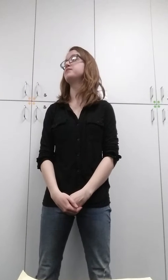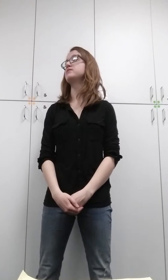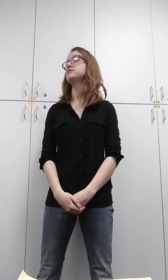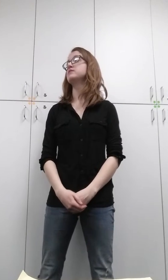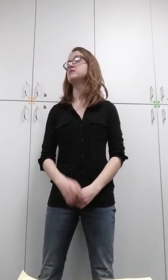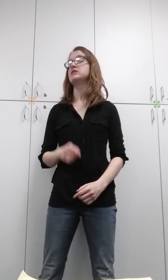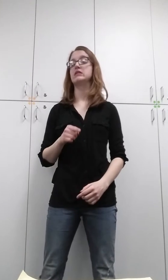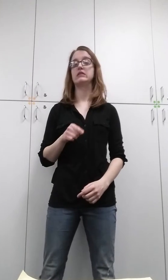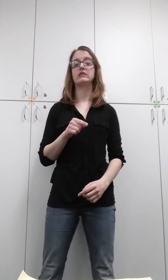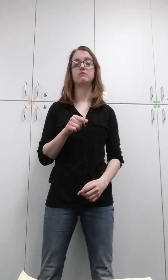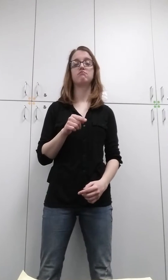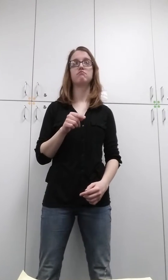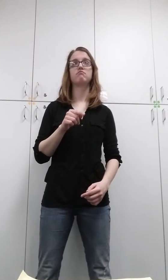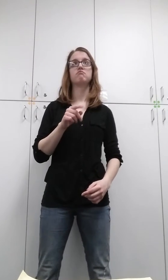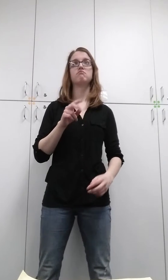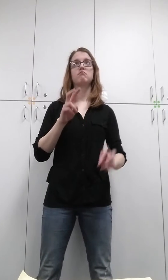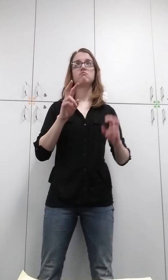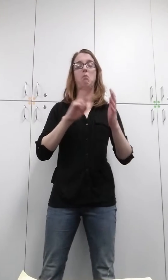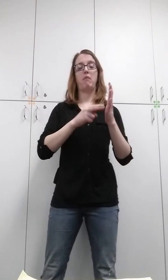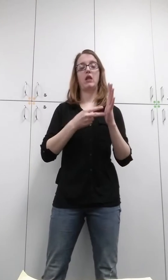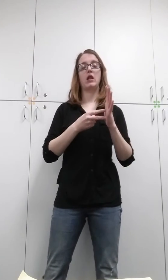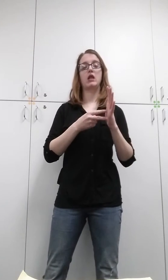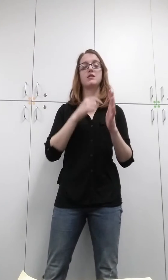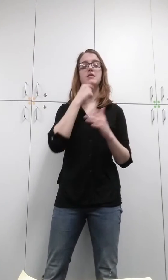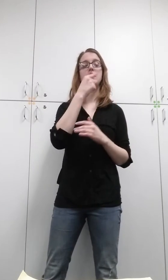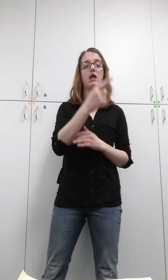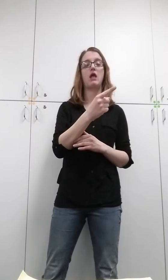This is constructed action, constructed